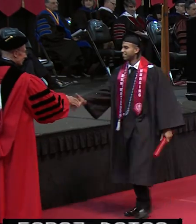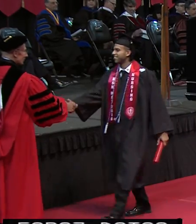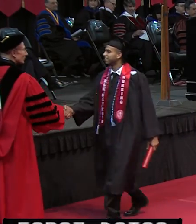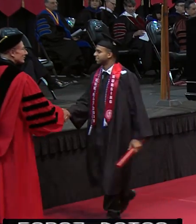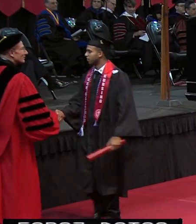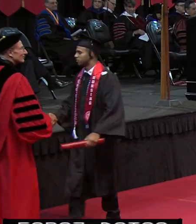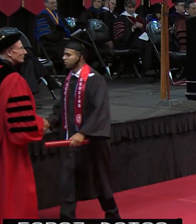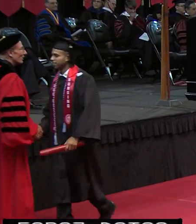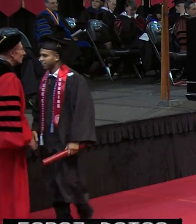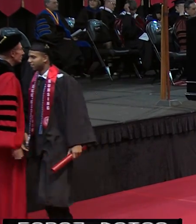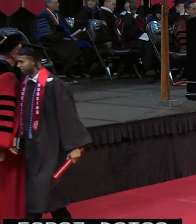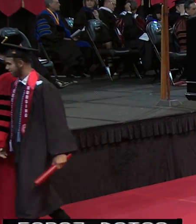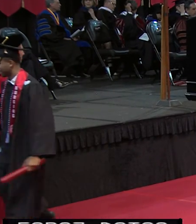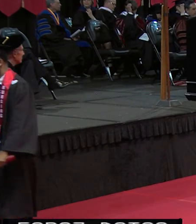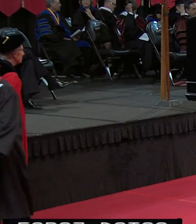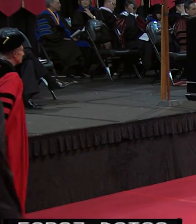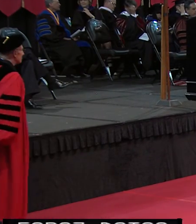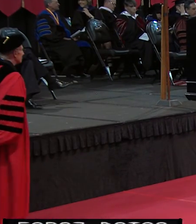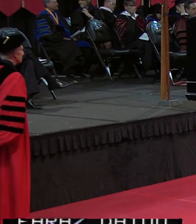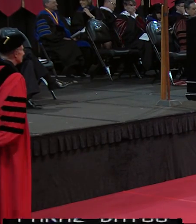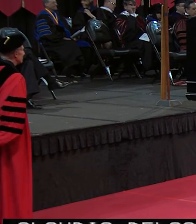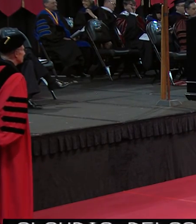Tiona Nicole Ferguson.